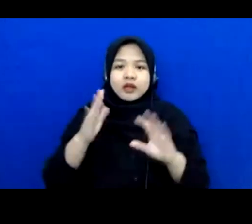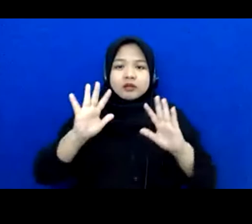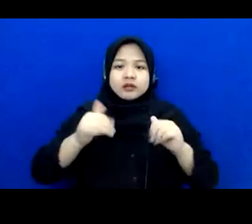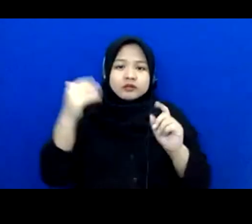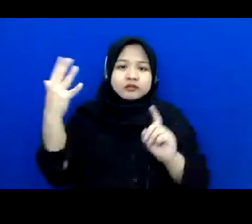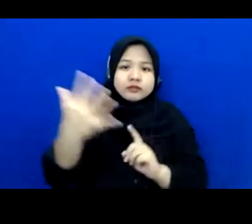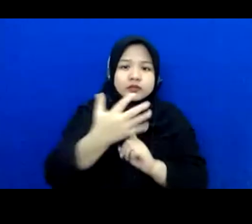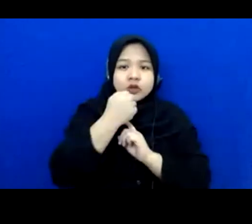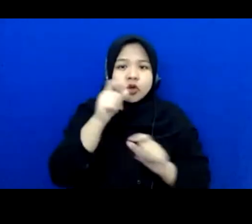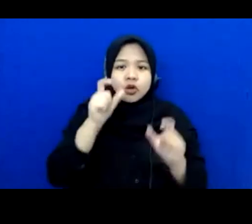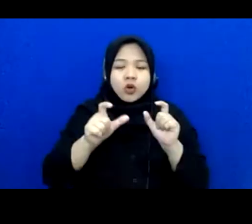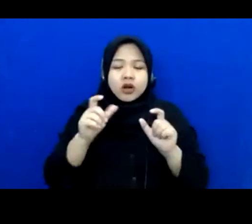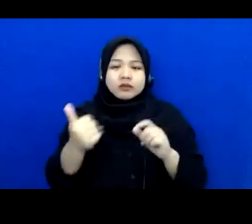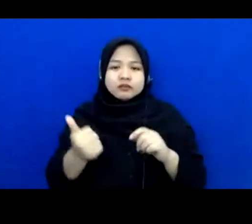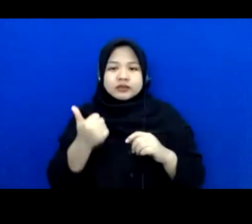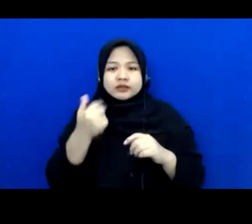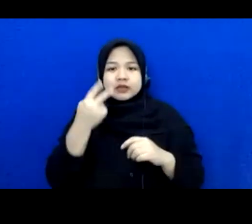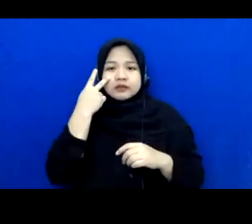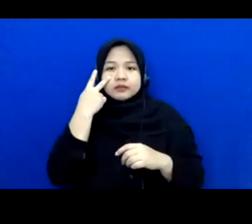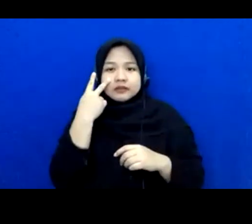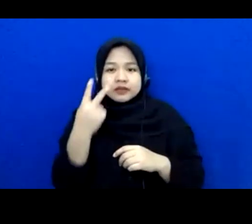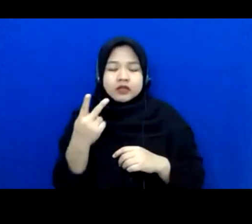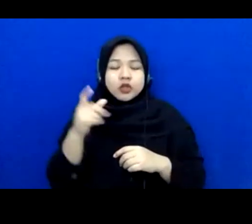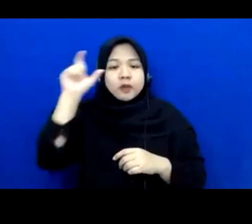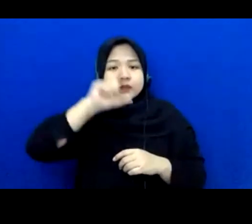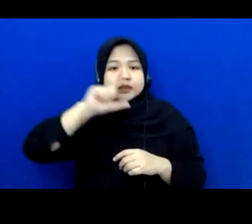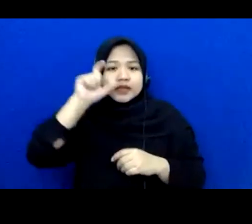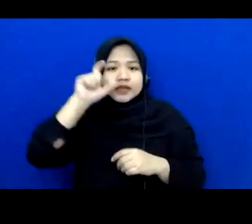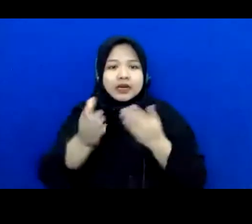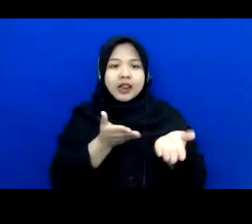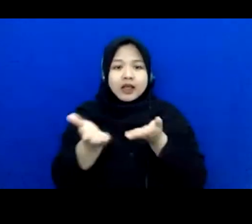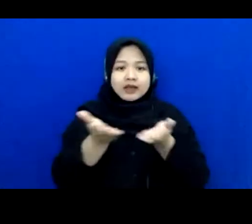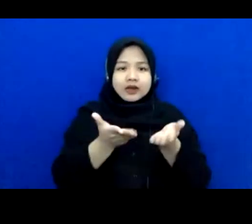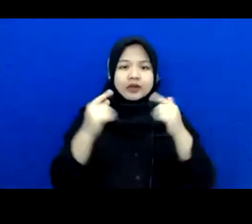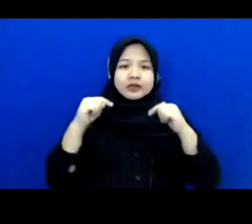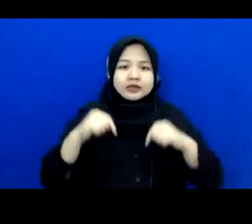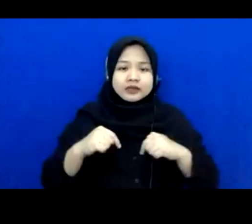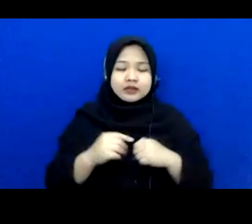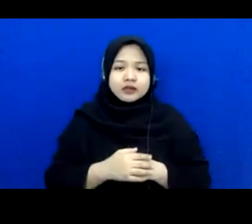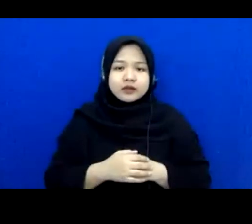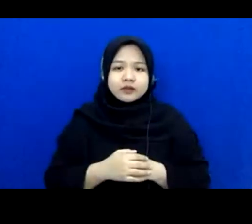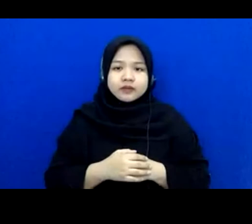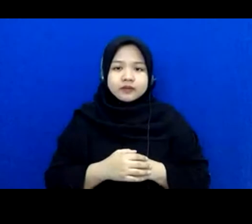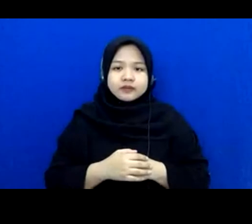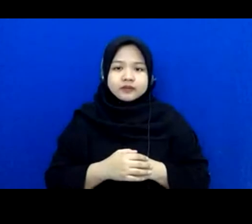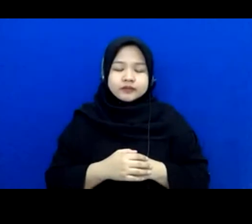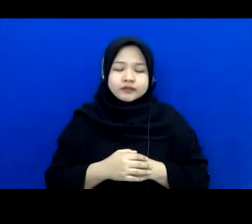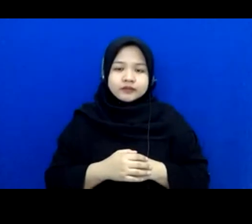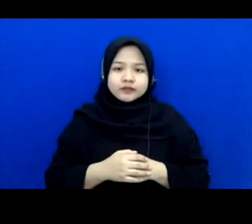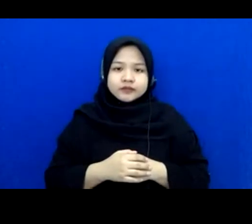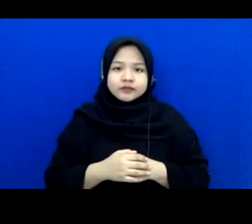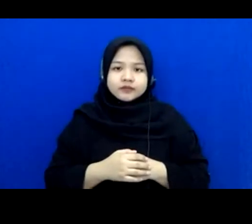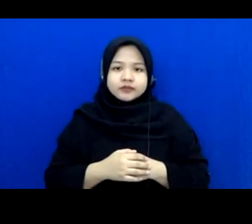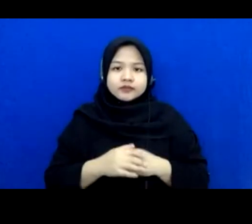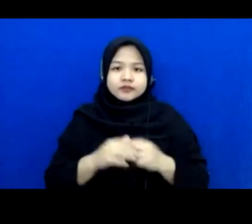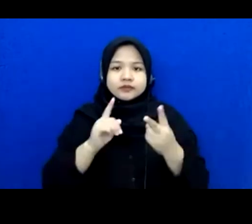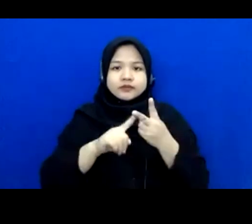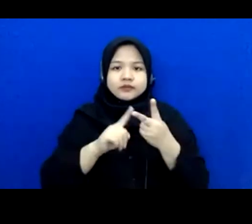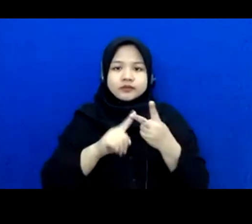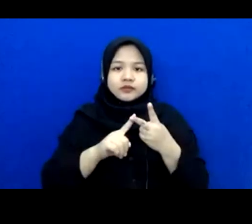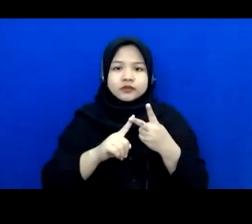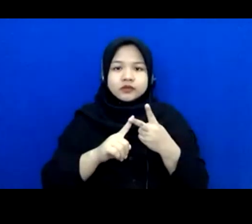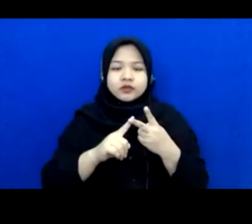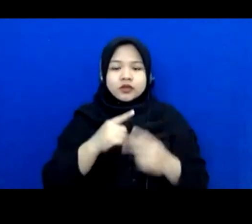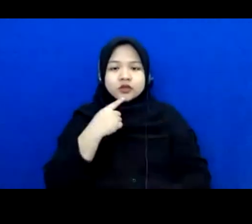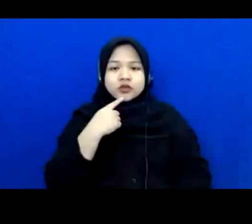more people will seek services. I think the second part is around